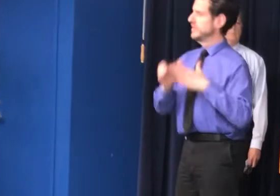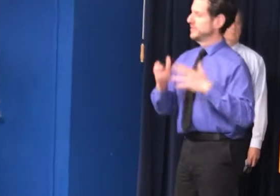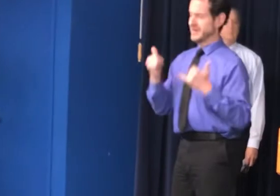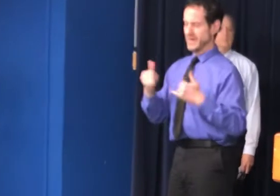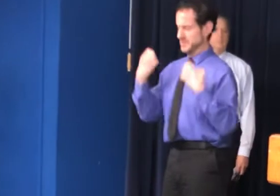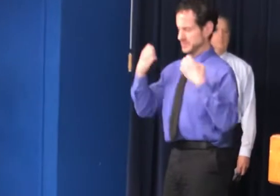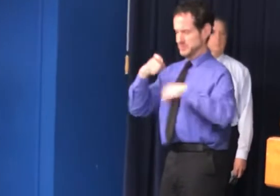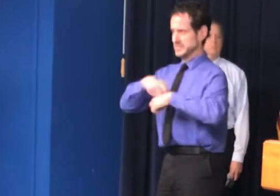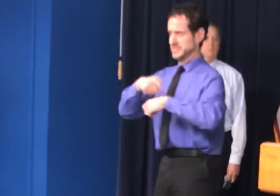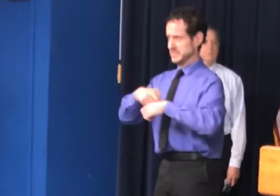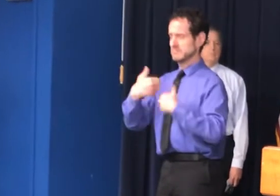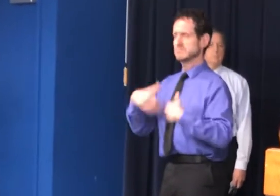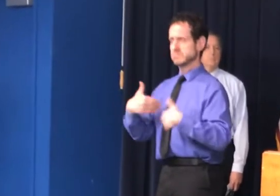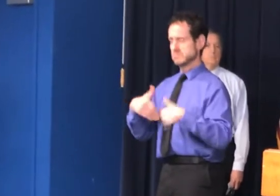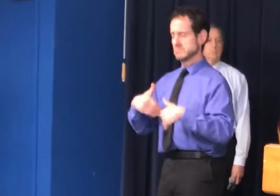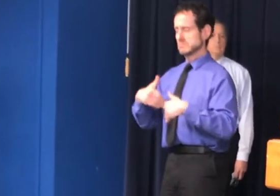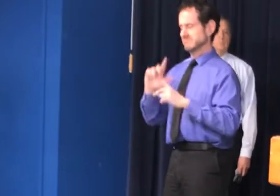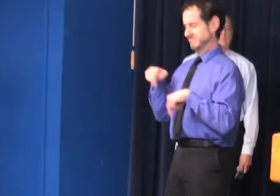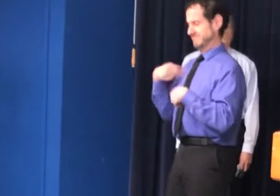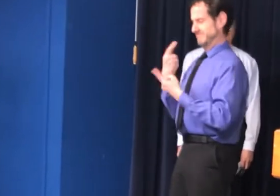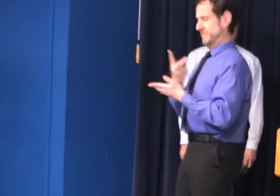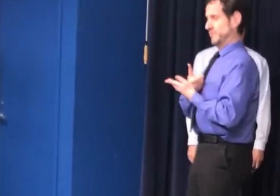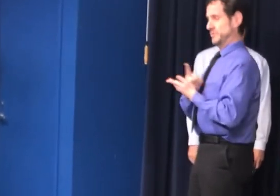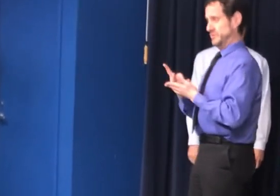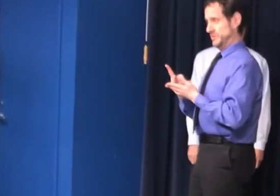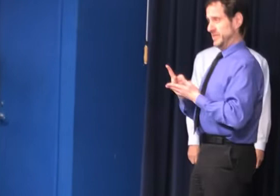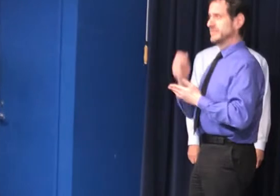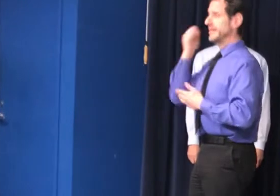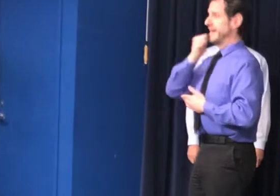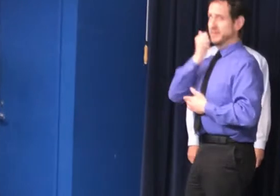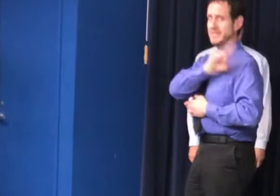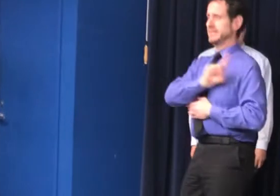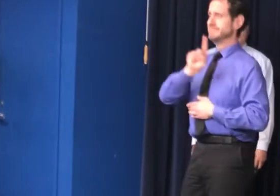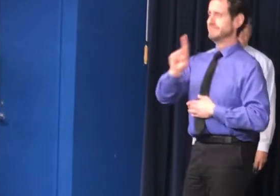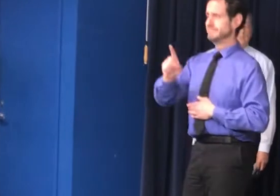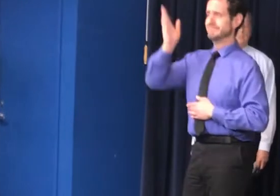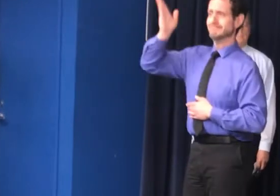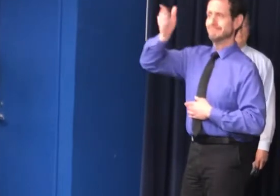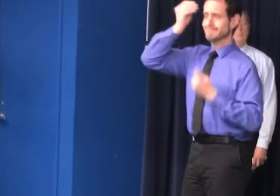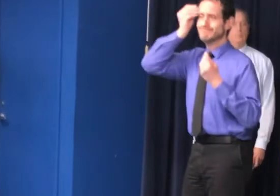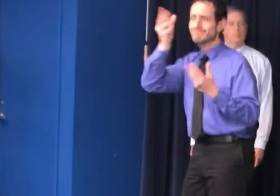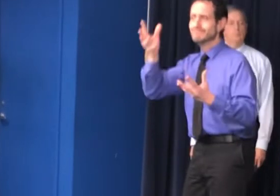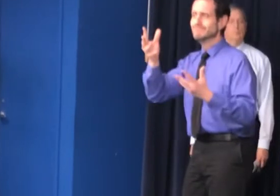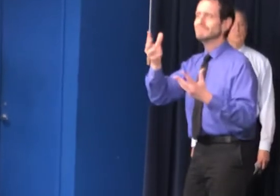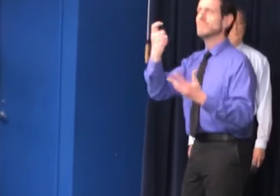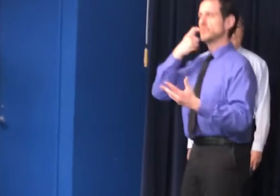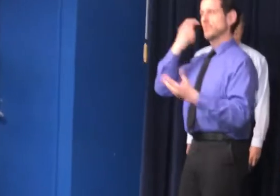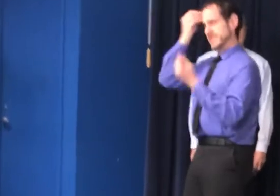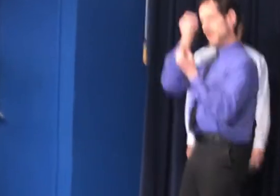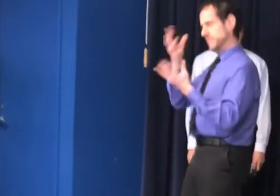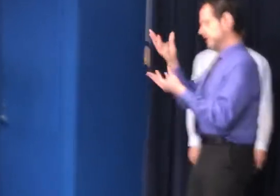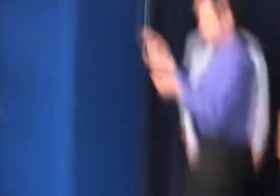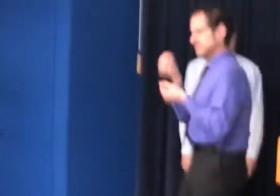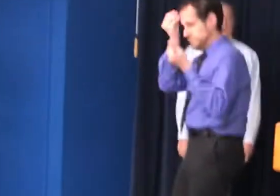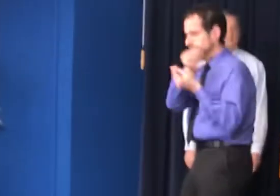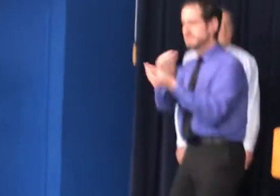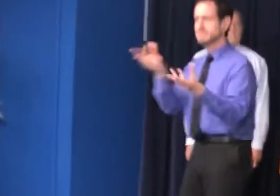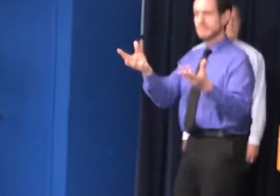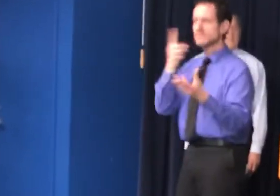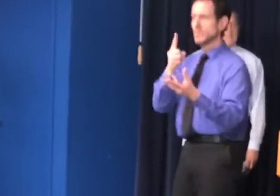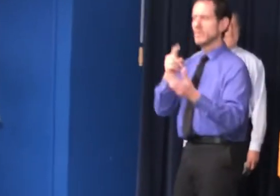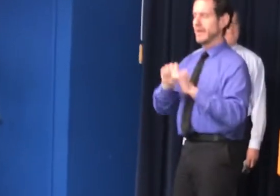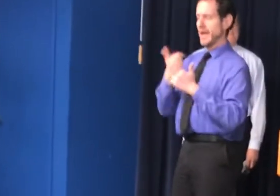crisis. For more than 2 weeks, he stood before Illinois residents every day to provide the latest updates in our battle against